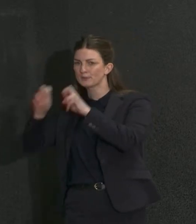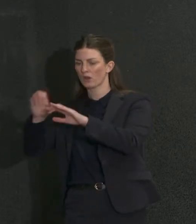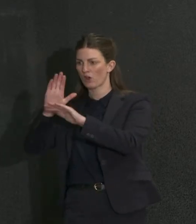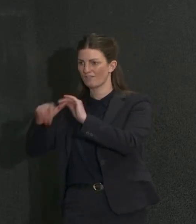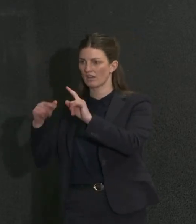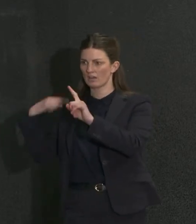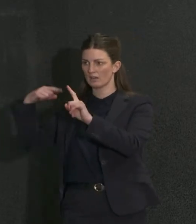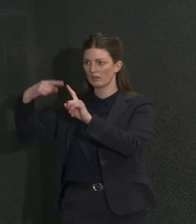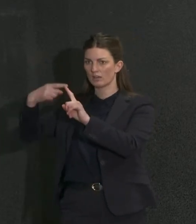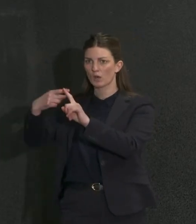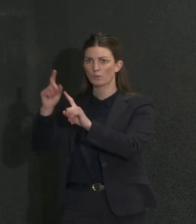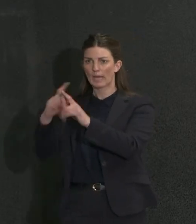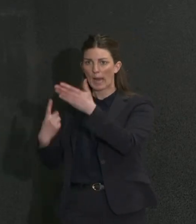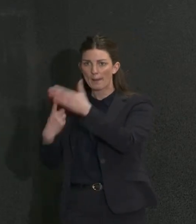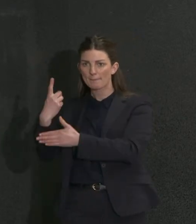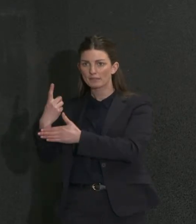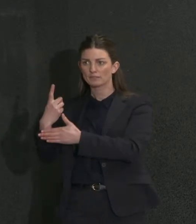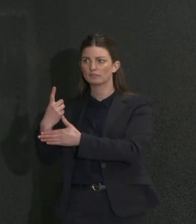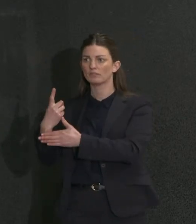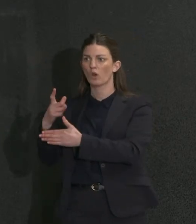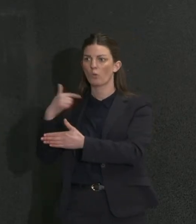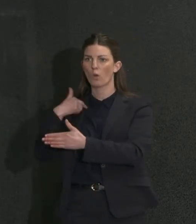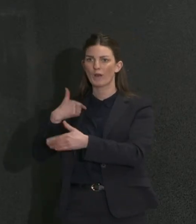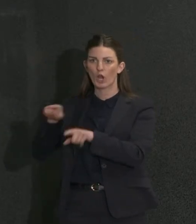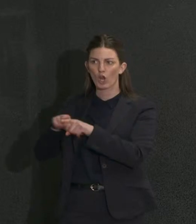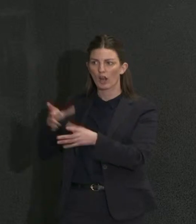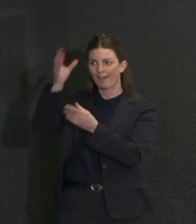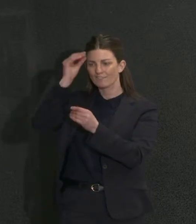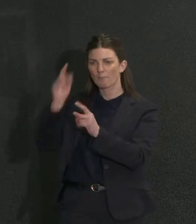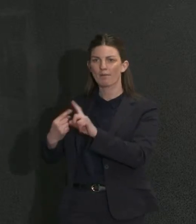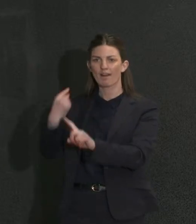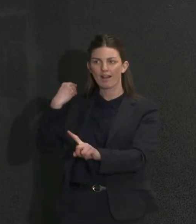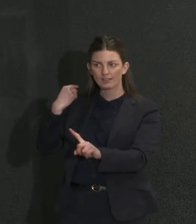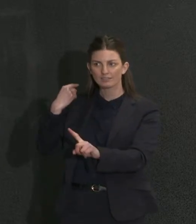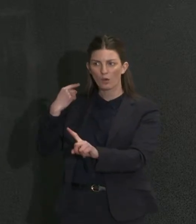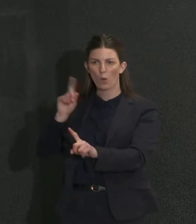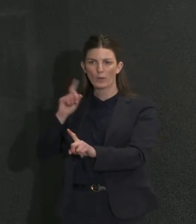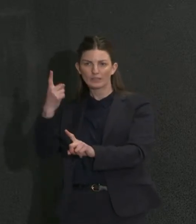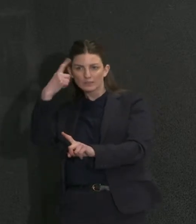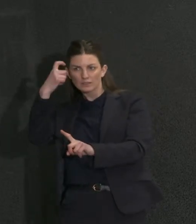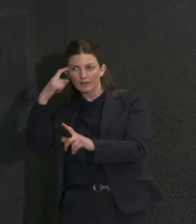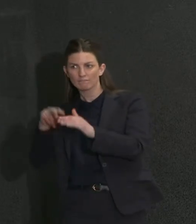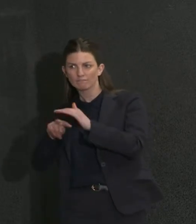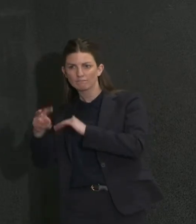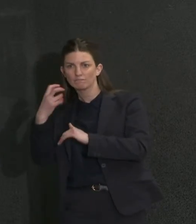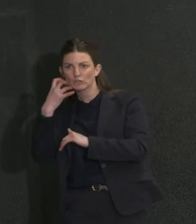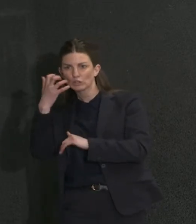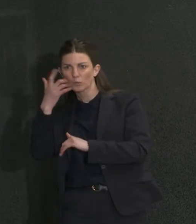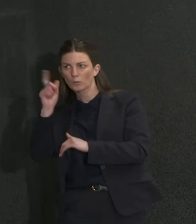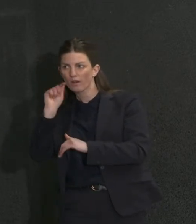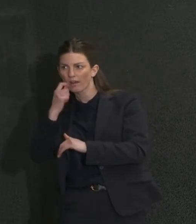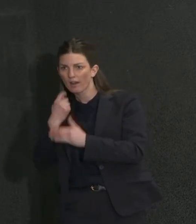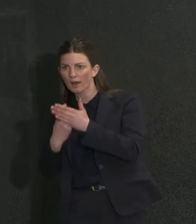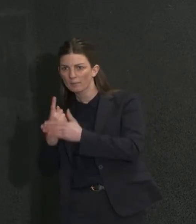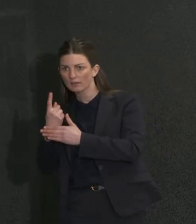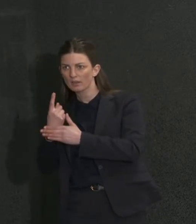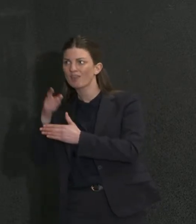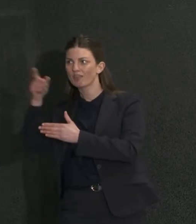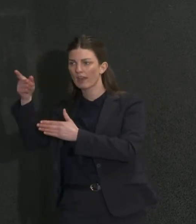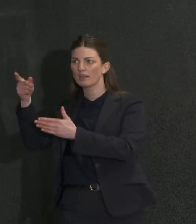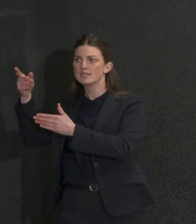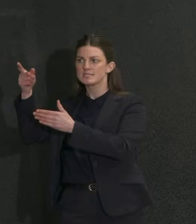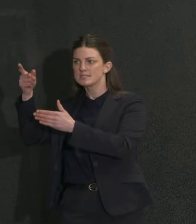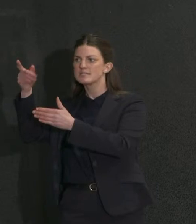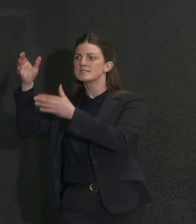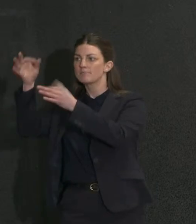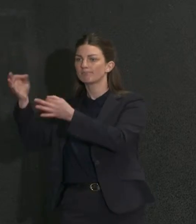every single case, what we know, what we don't know, what we suspect, and they make judgments. And what the National